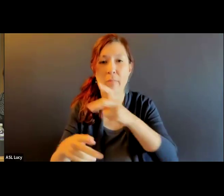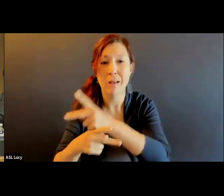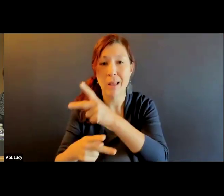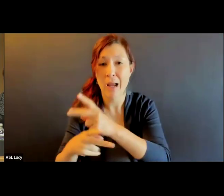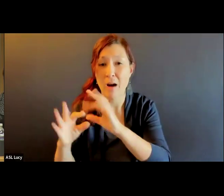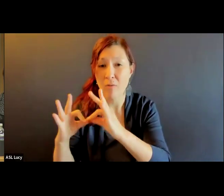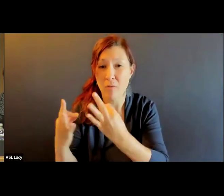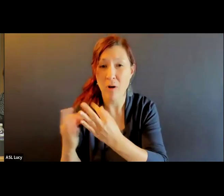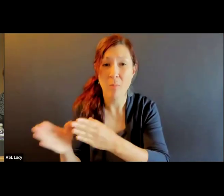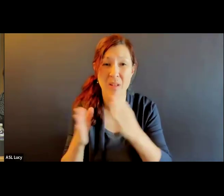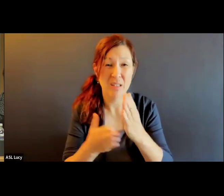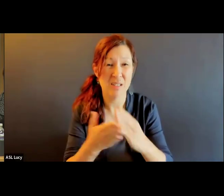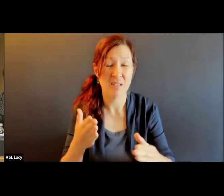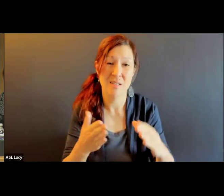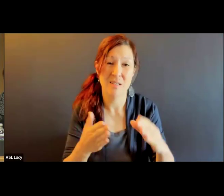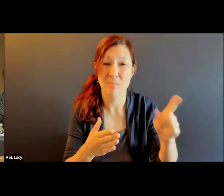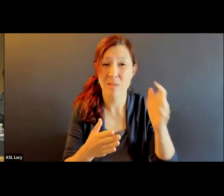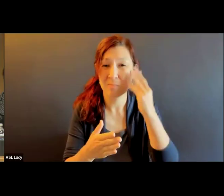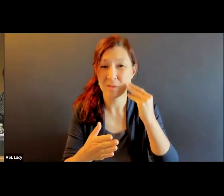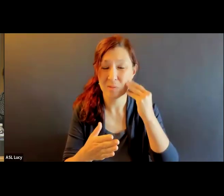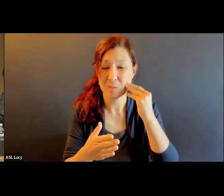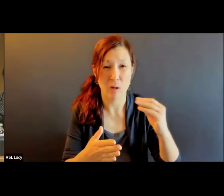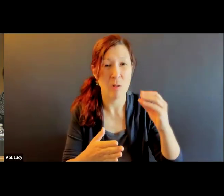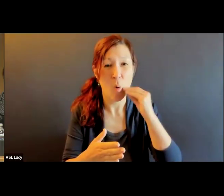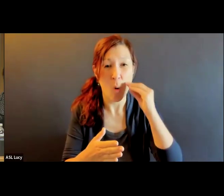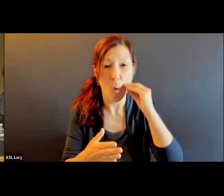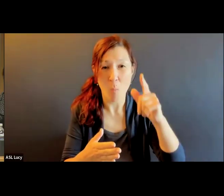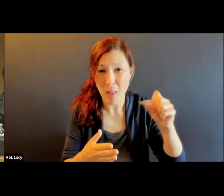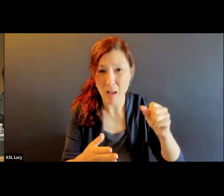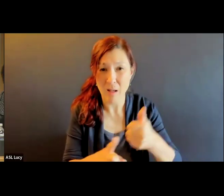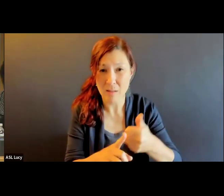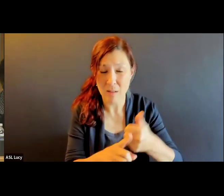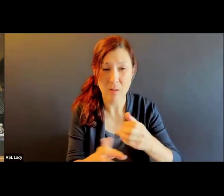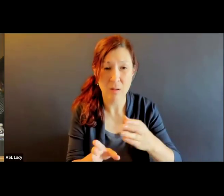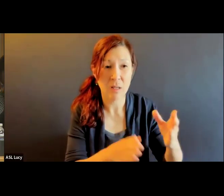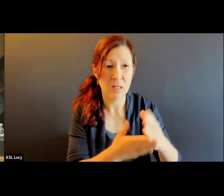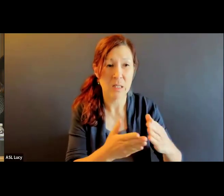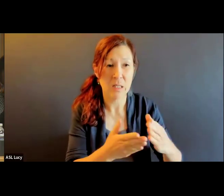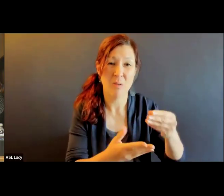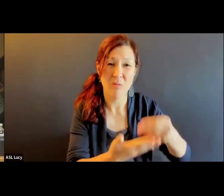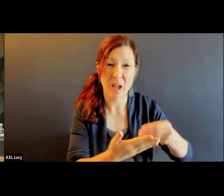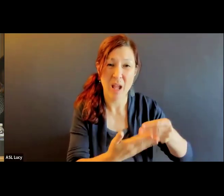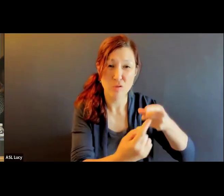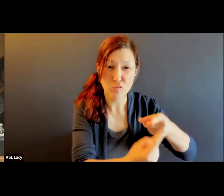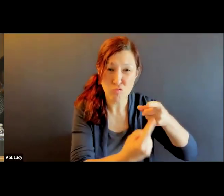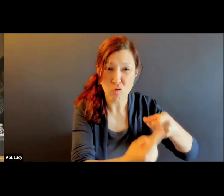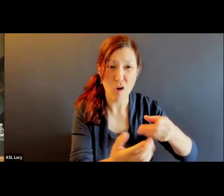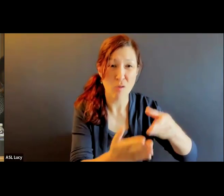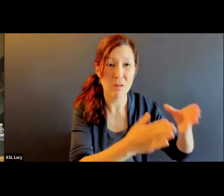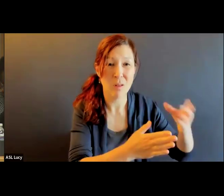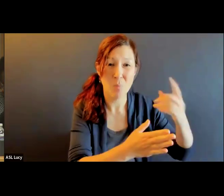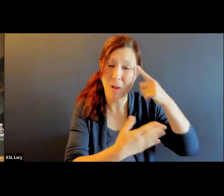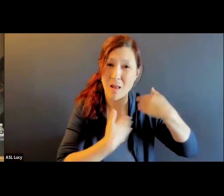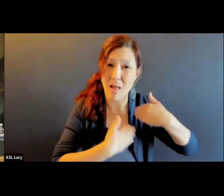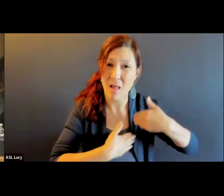themselves, working jobs outside financially, struggling with mental health, There's just so many different barriers for young